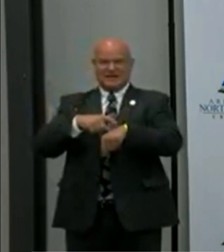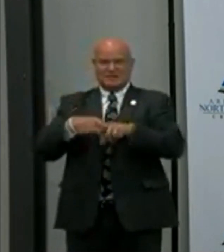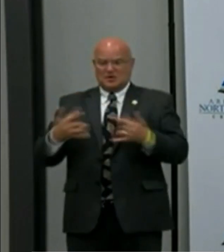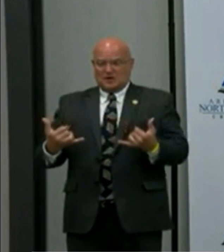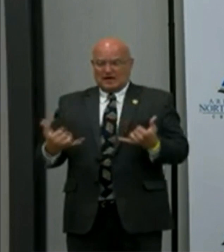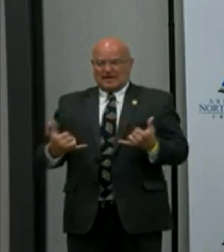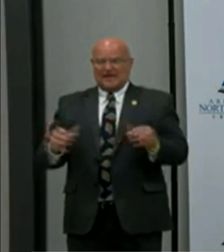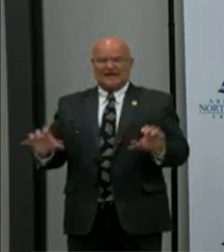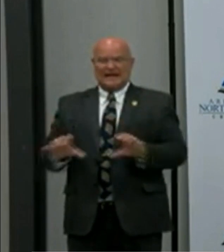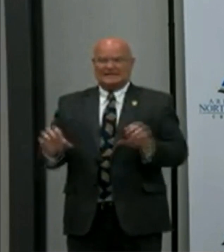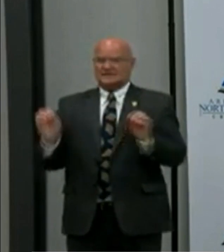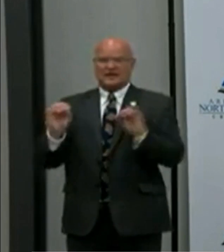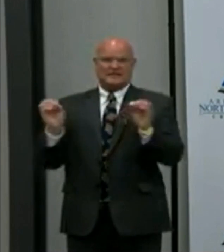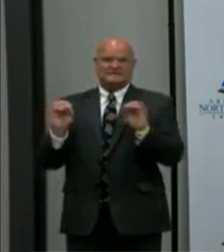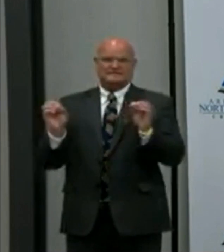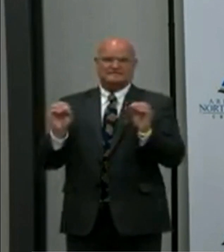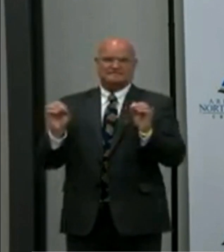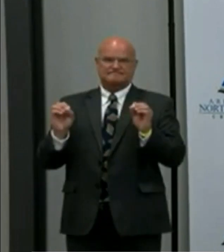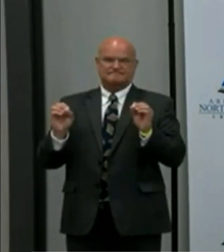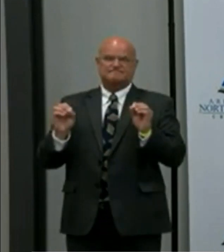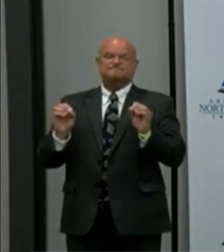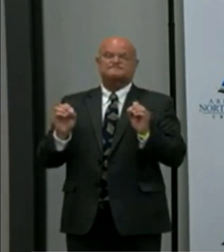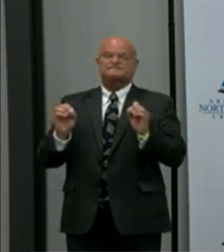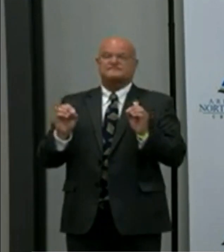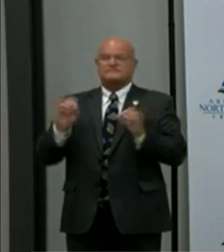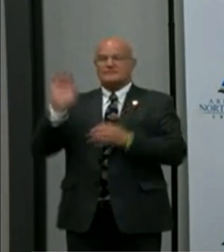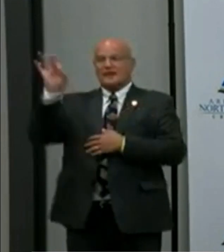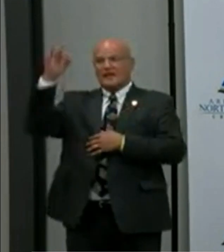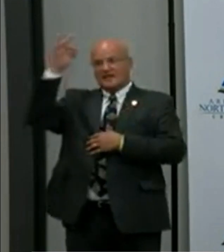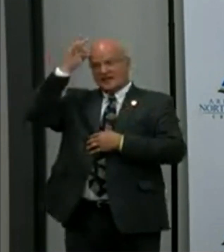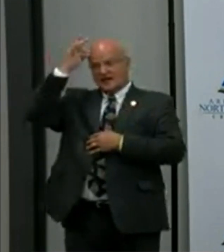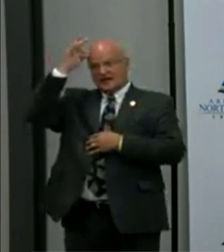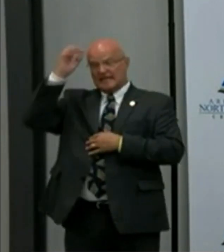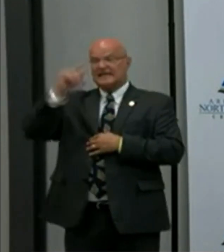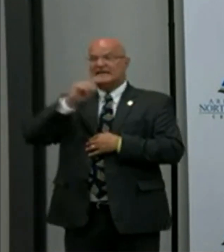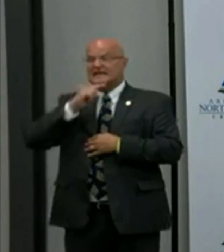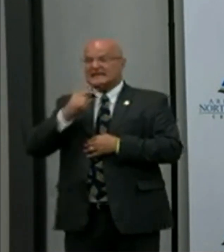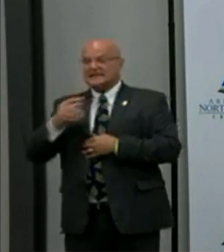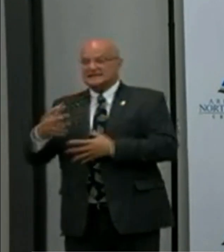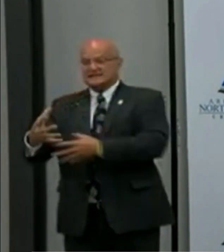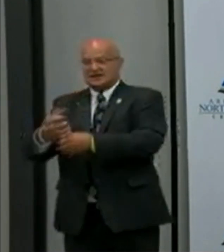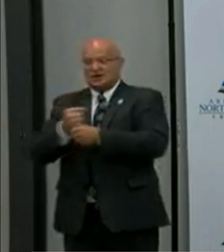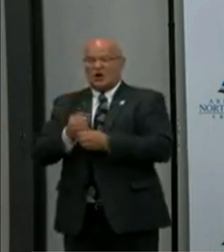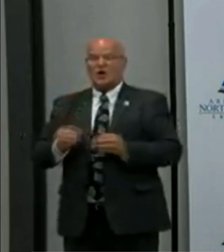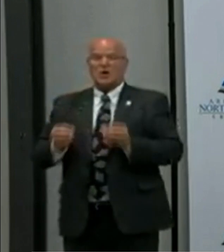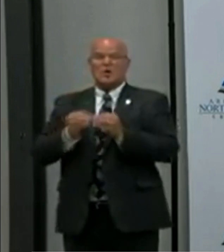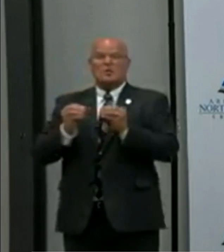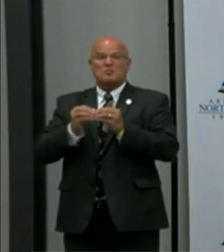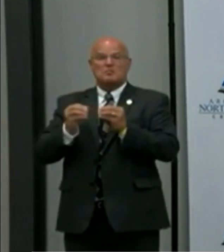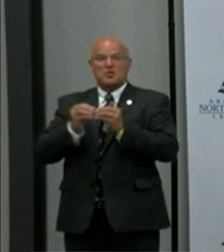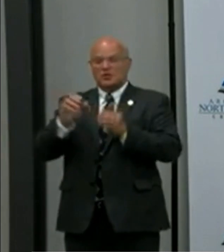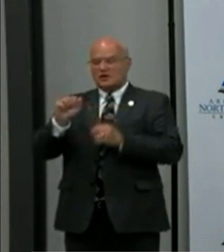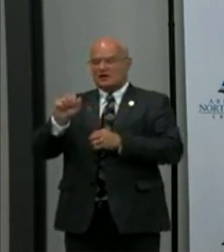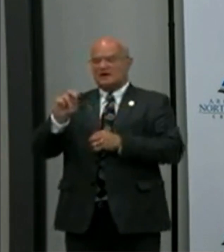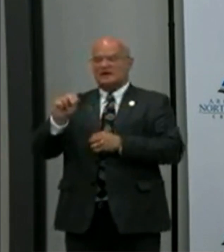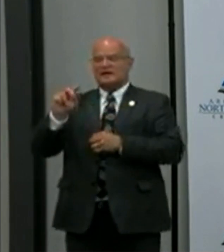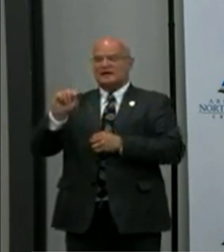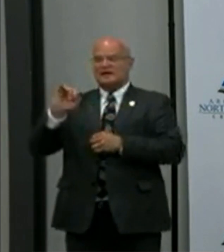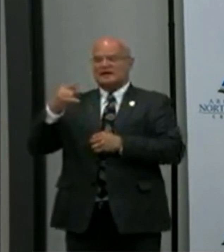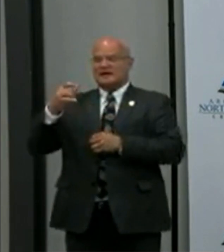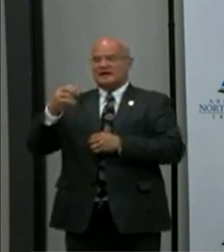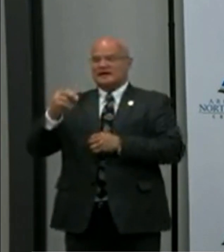any action right now. The federal government is acquiring more of the antigen, and they're